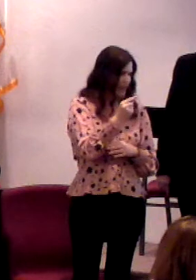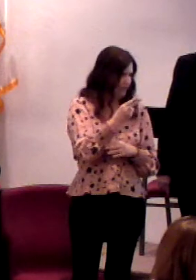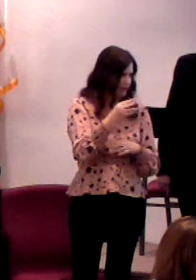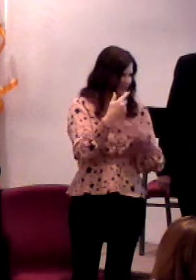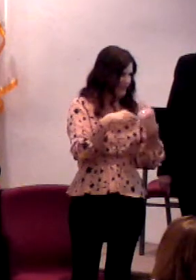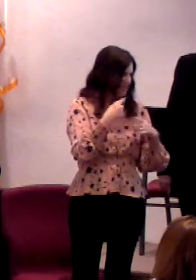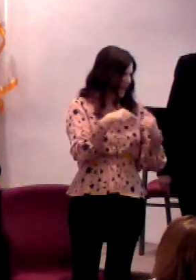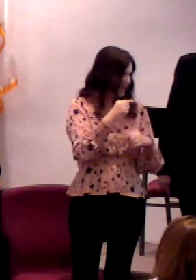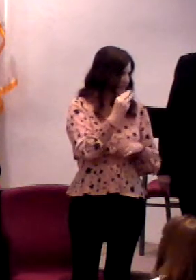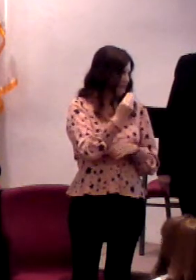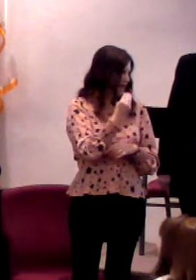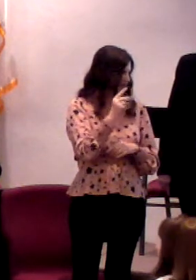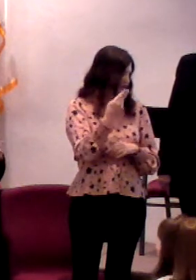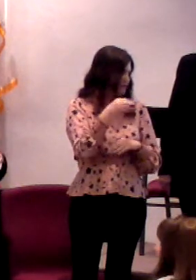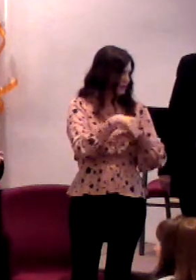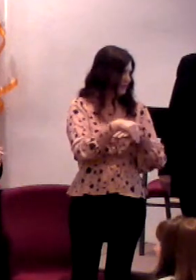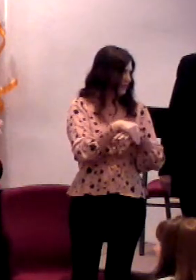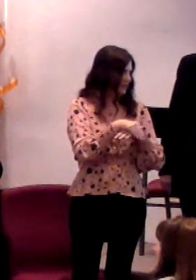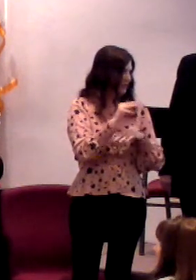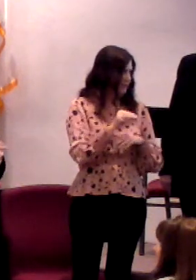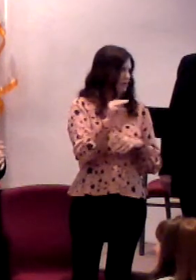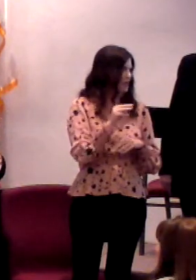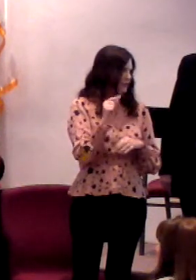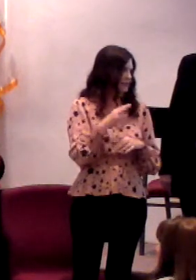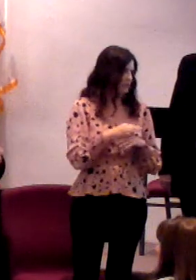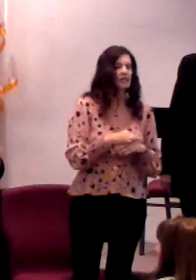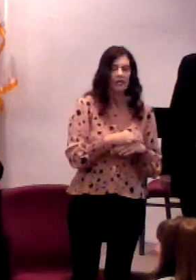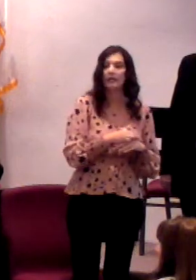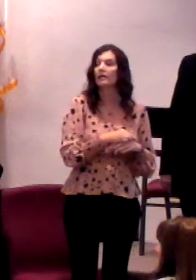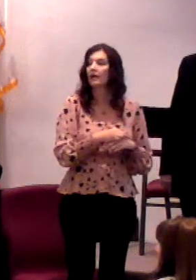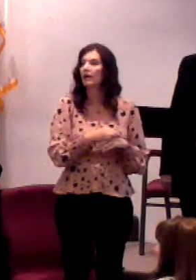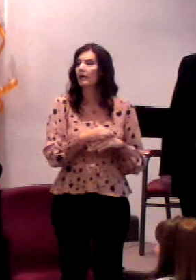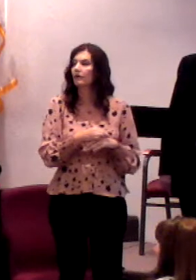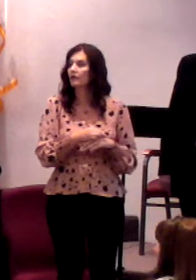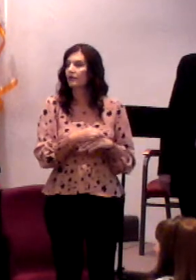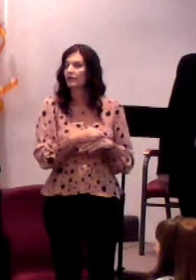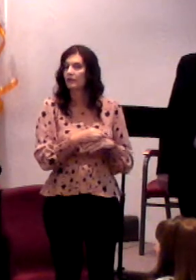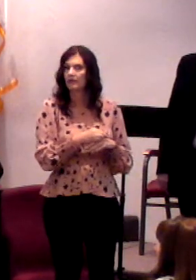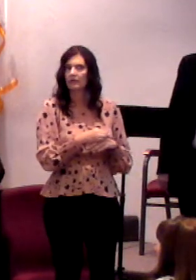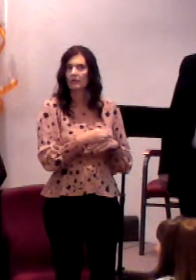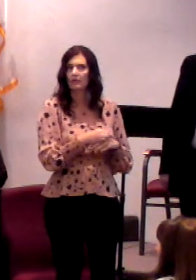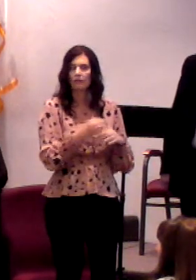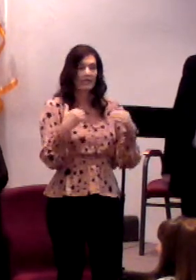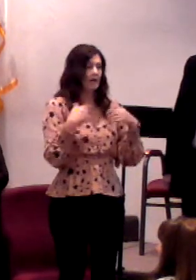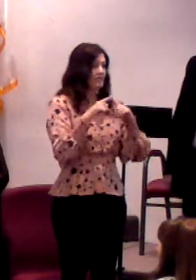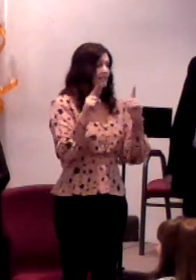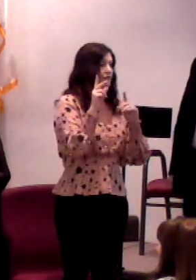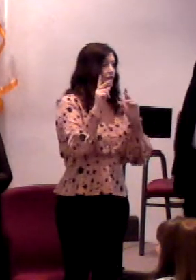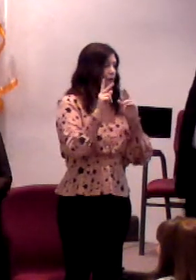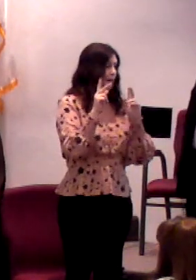noon here, we're going to have 7 different spokespersons with 5 minutes max